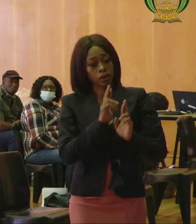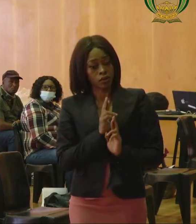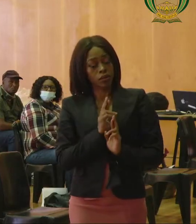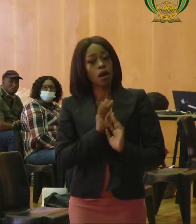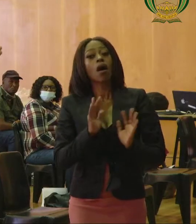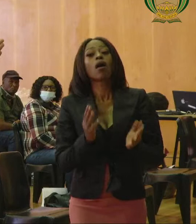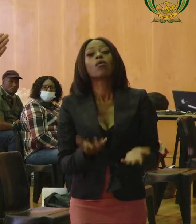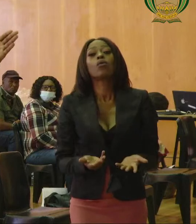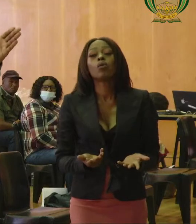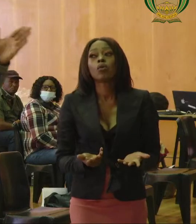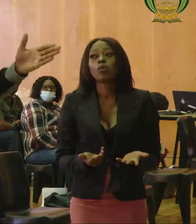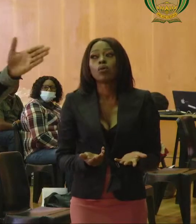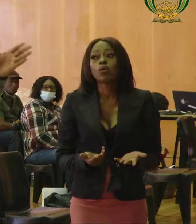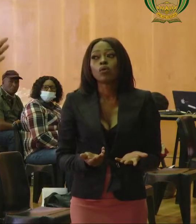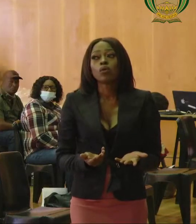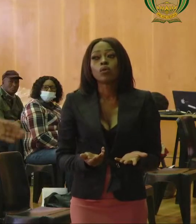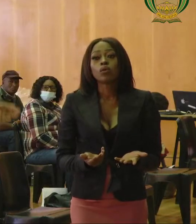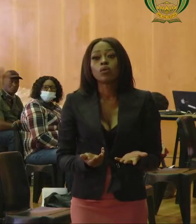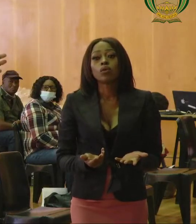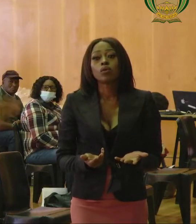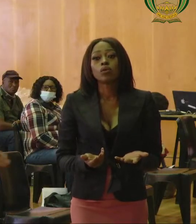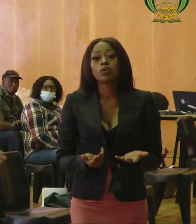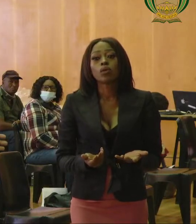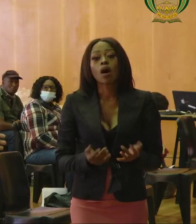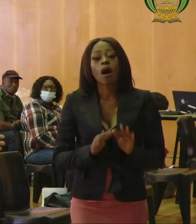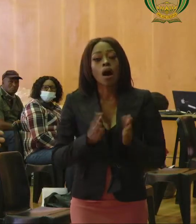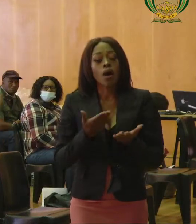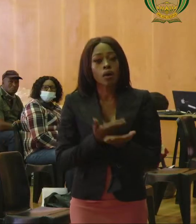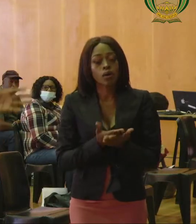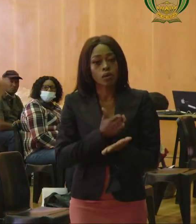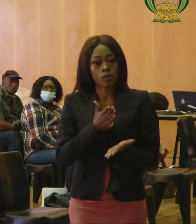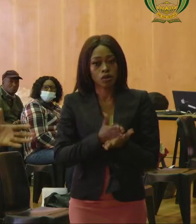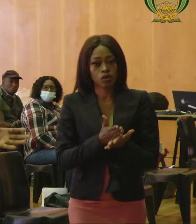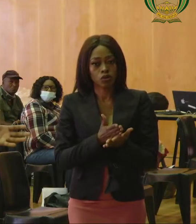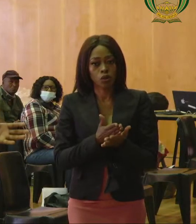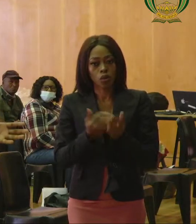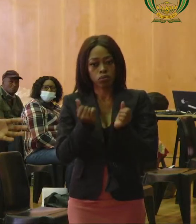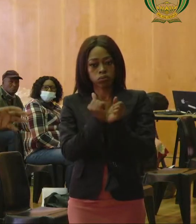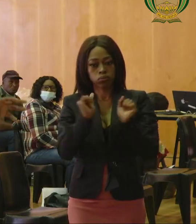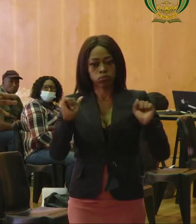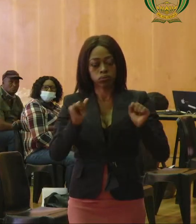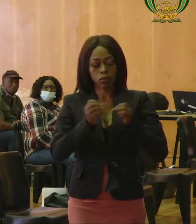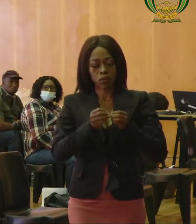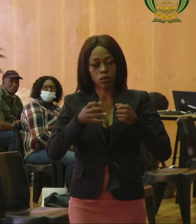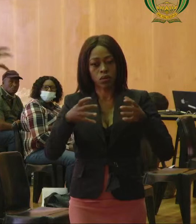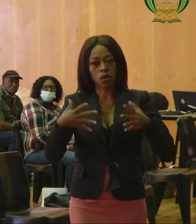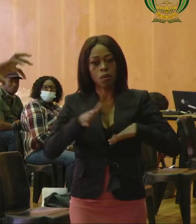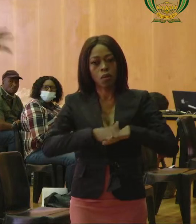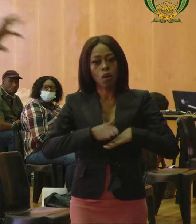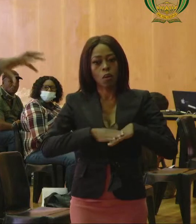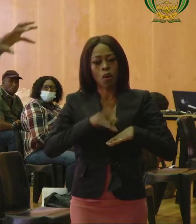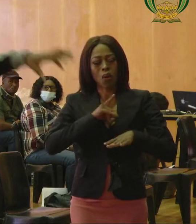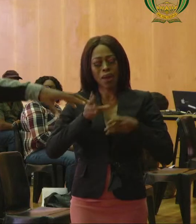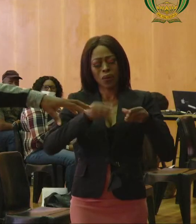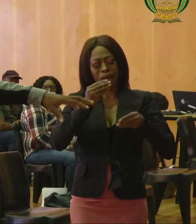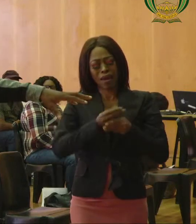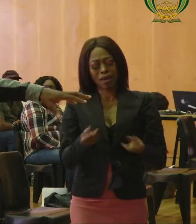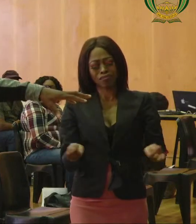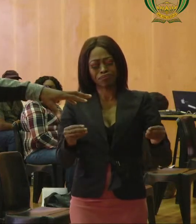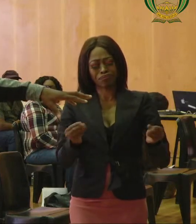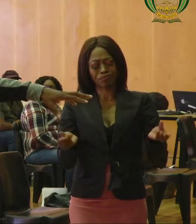that, how are we strengthening democracy when we are adding all those things to